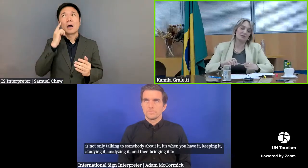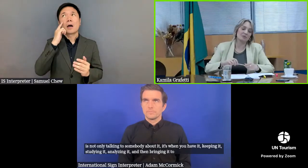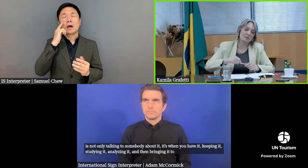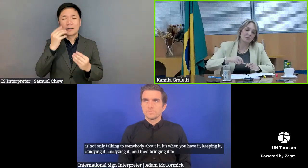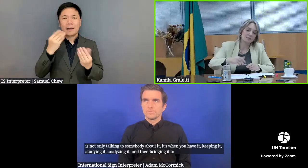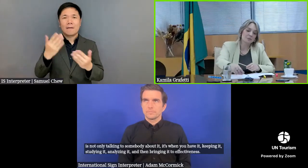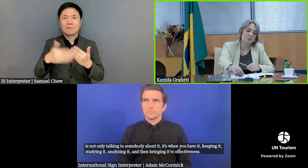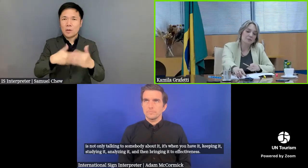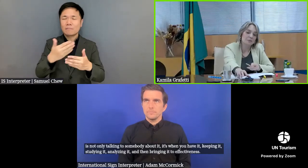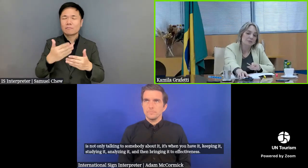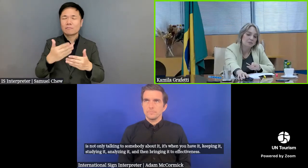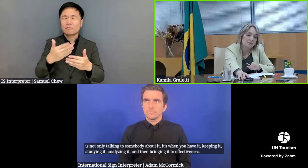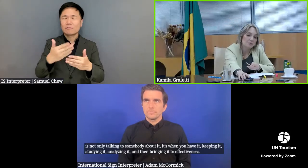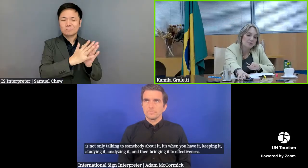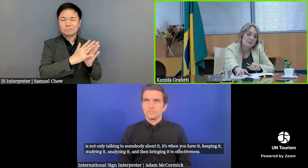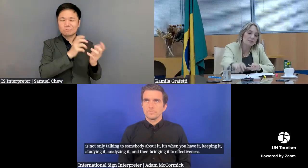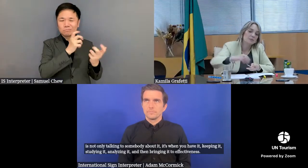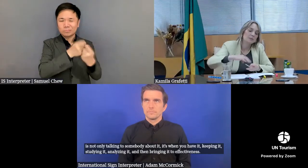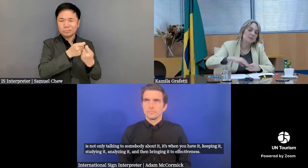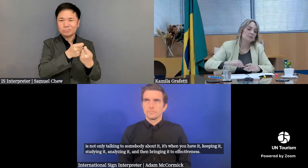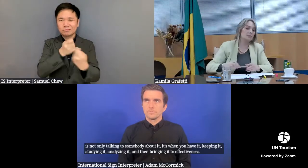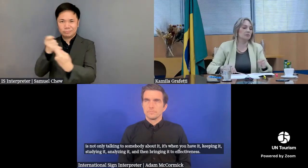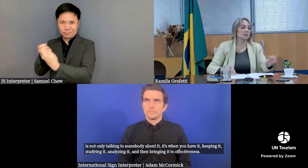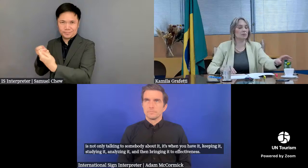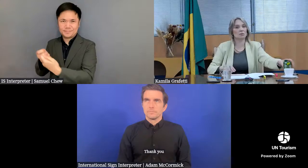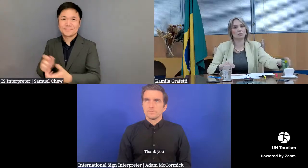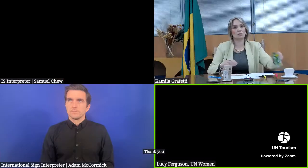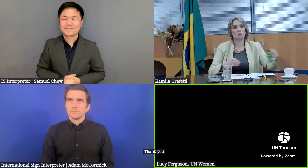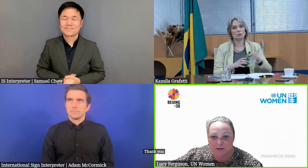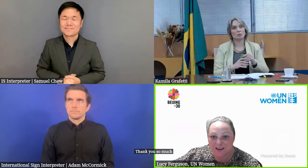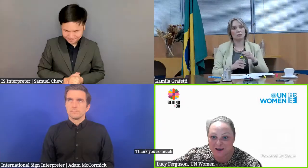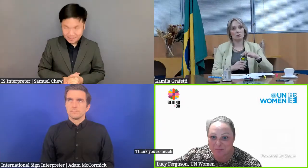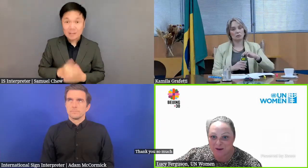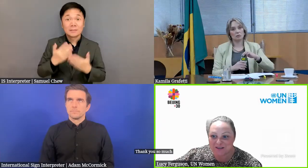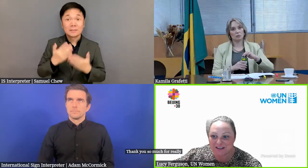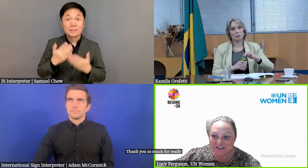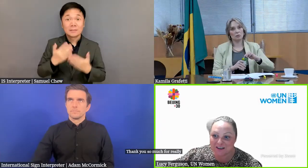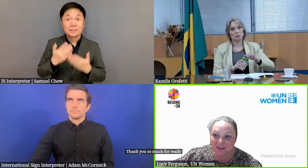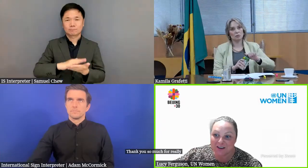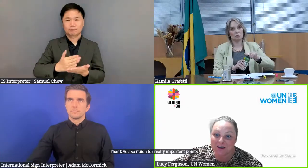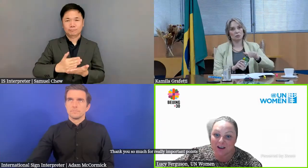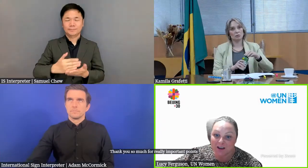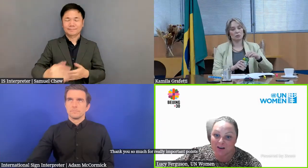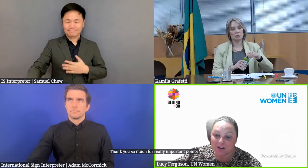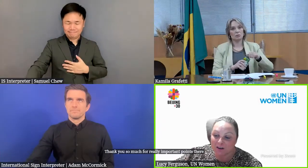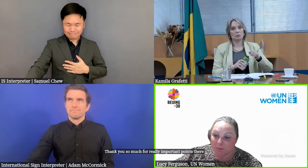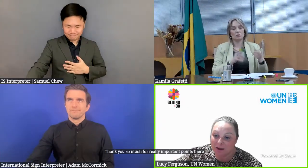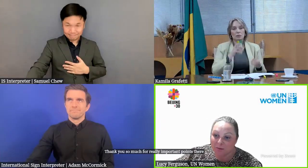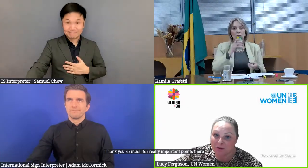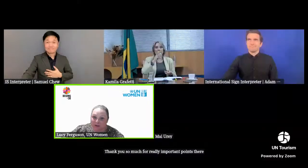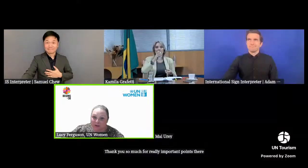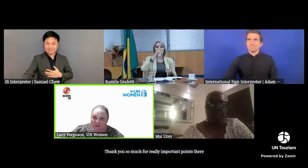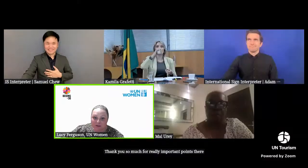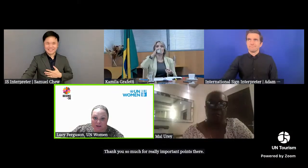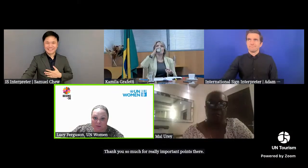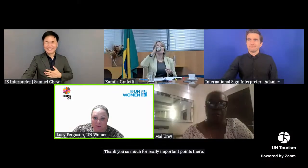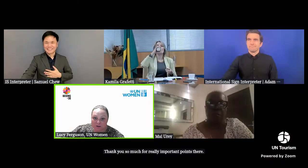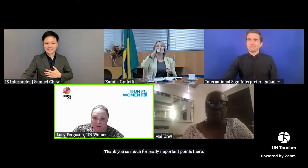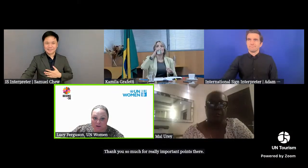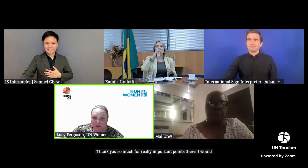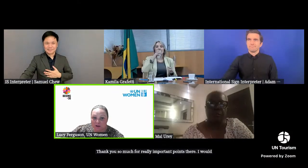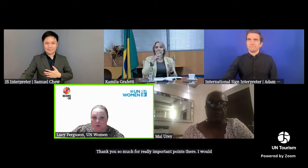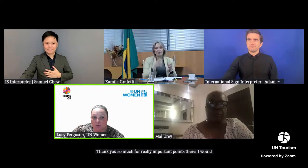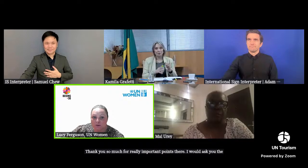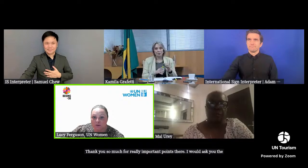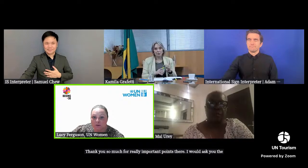effectiveness. Thank you so much for really important points there, Peter. I would ask you the same